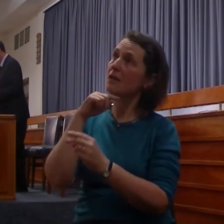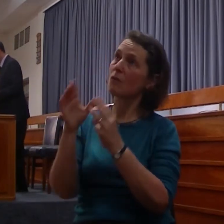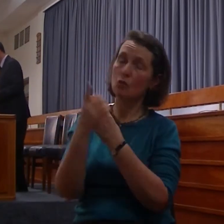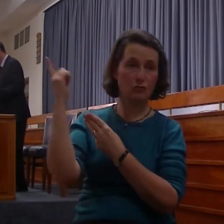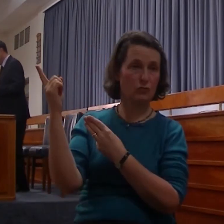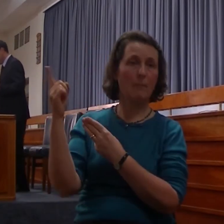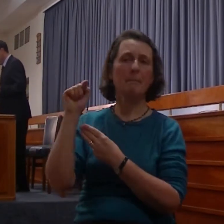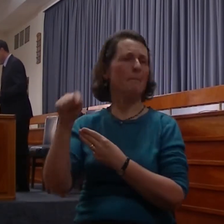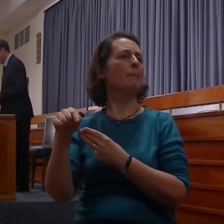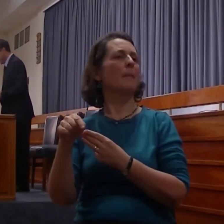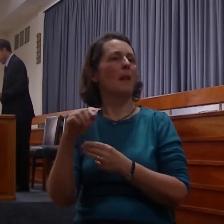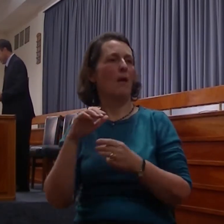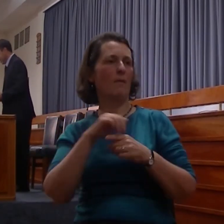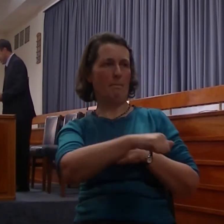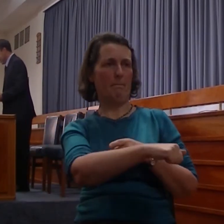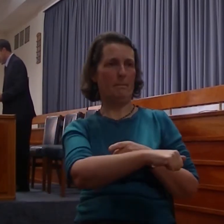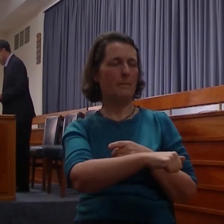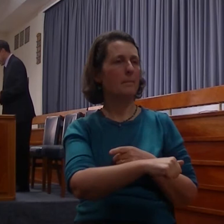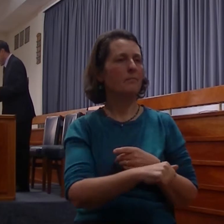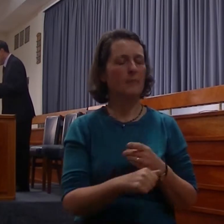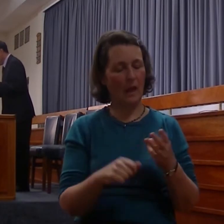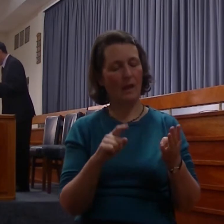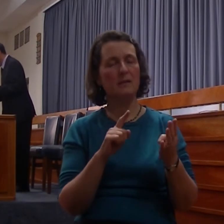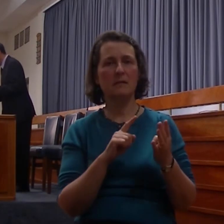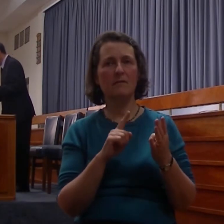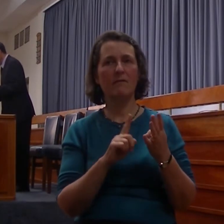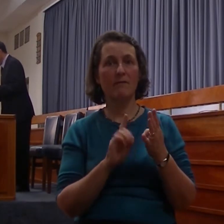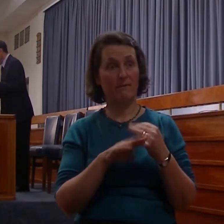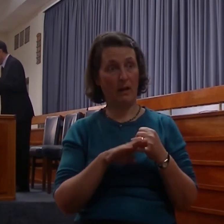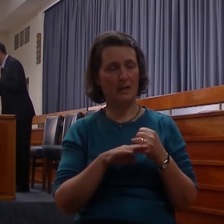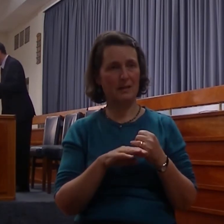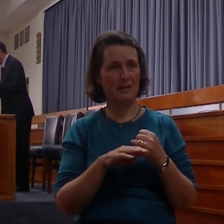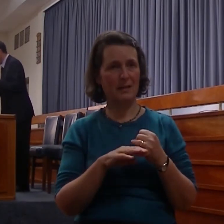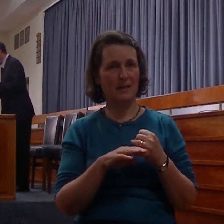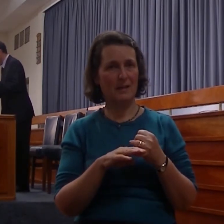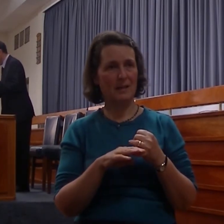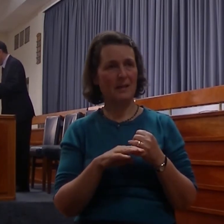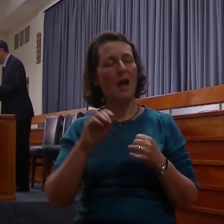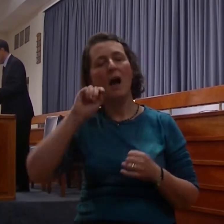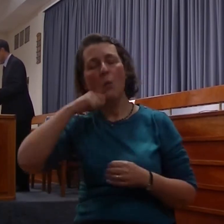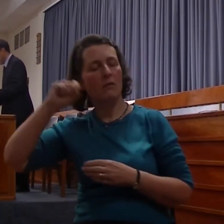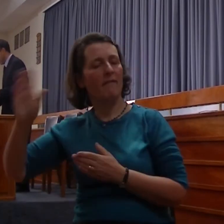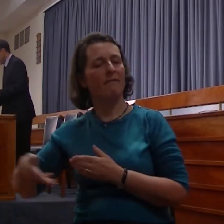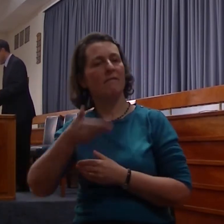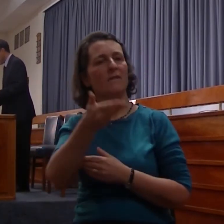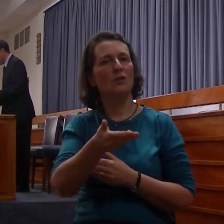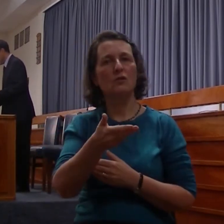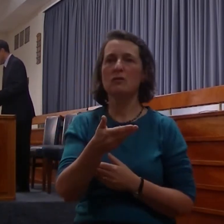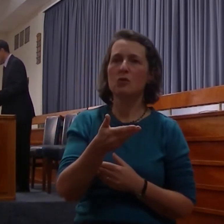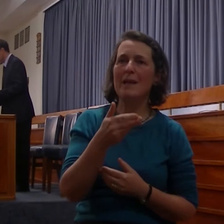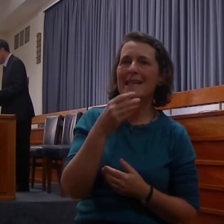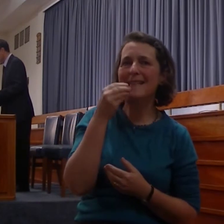overcomer? The person who believes that Jesus Christ is the Son of God. And finally, he